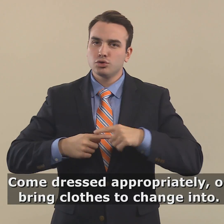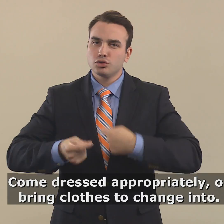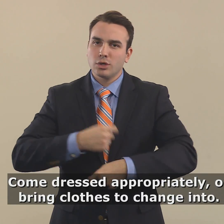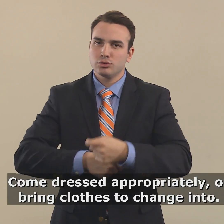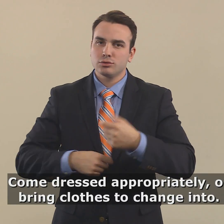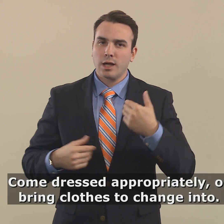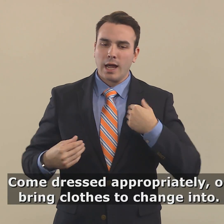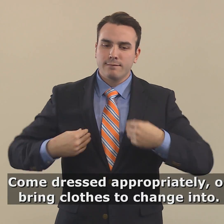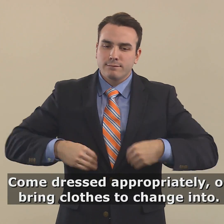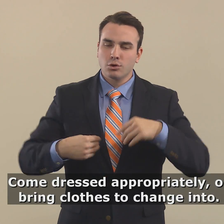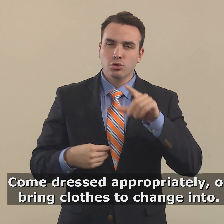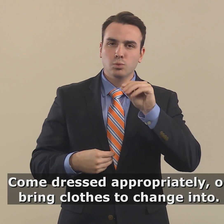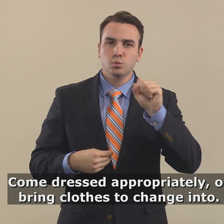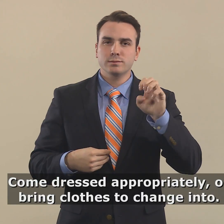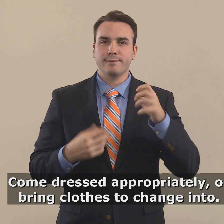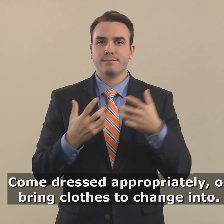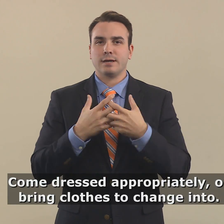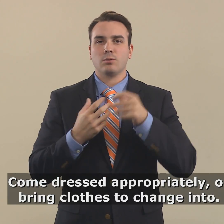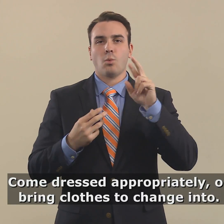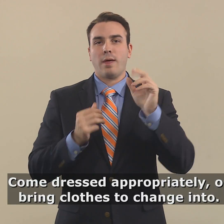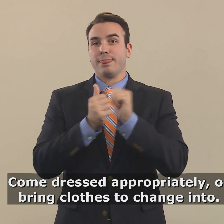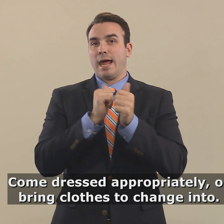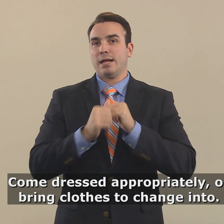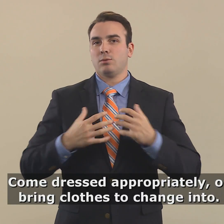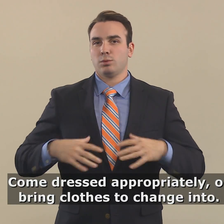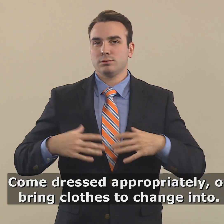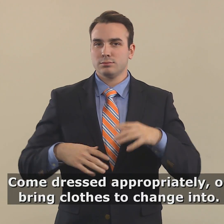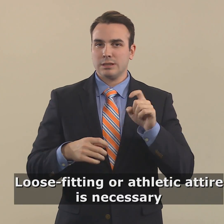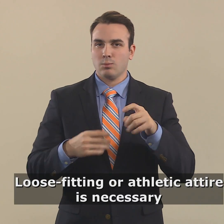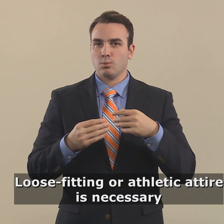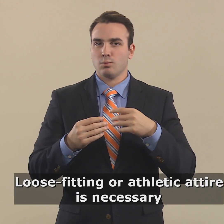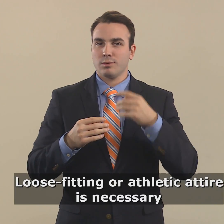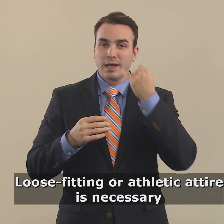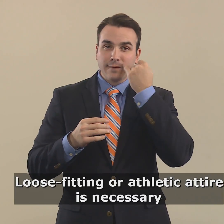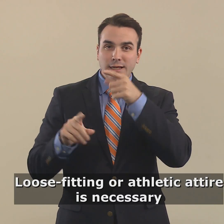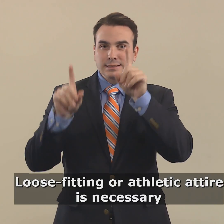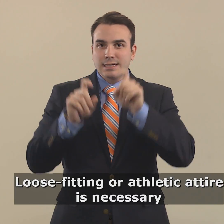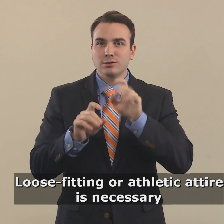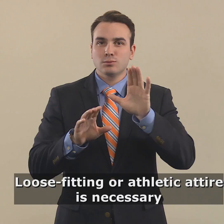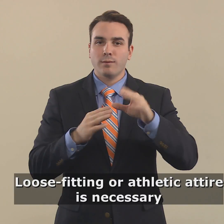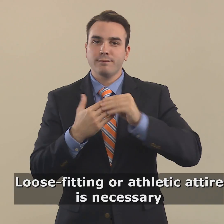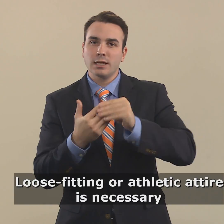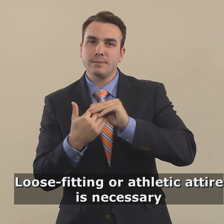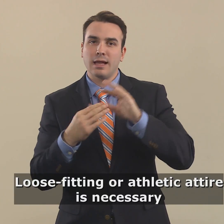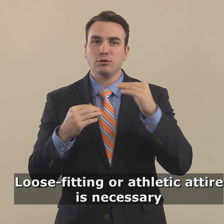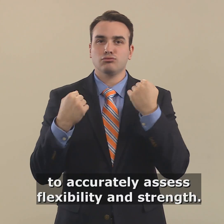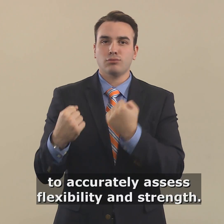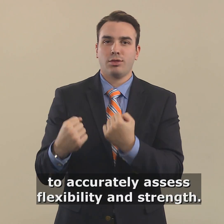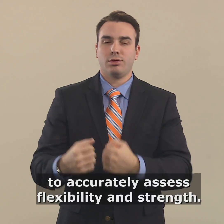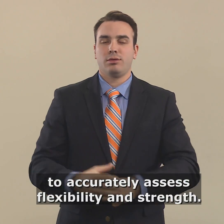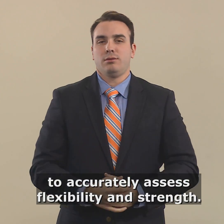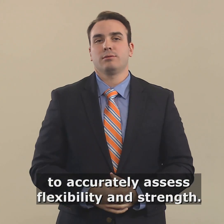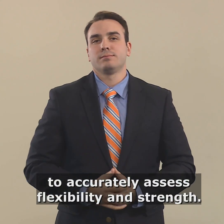Come dressed appropriately or bring clothes to change into. Loose-fitting or athletic attire is necessary to accurately